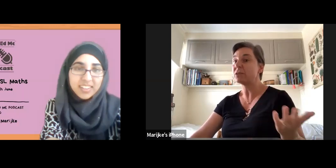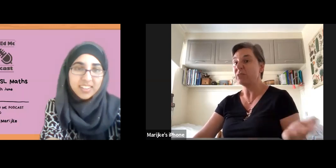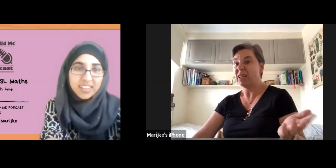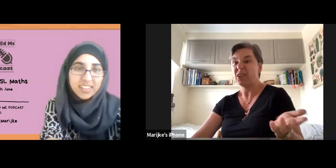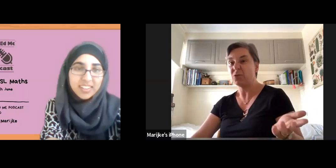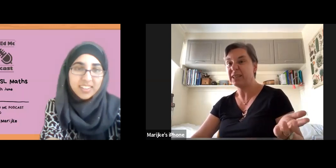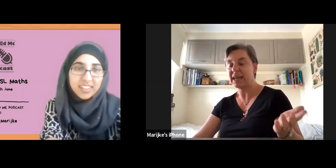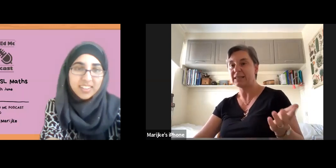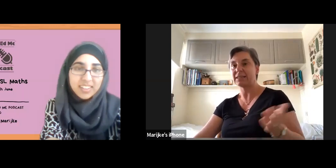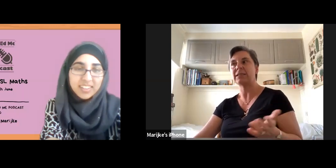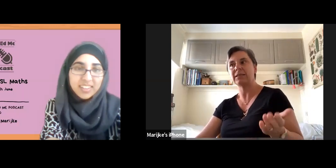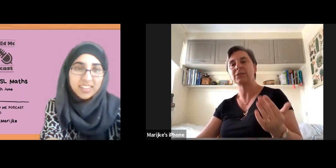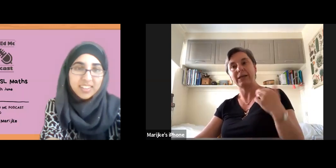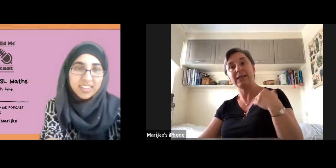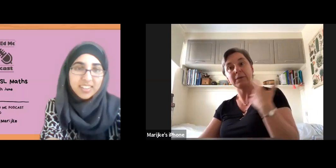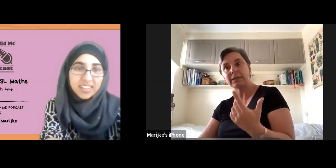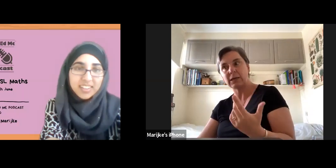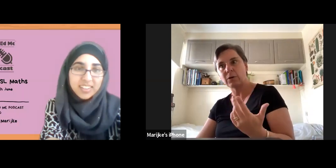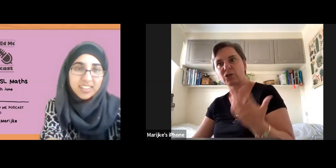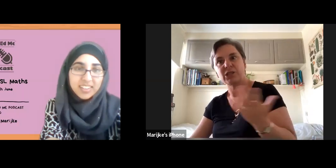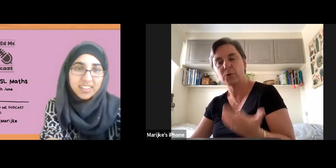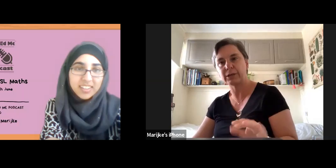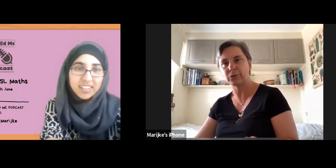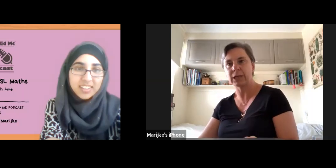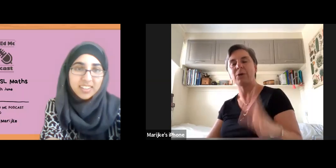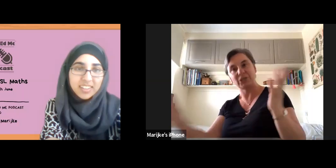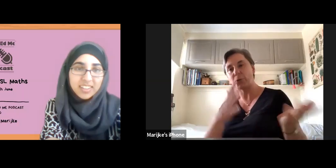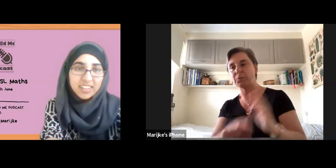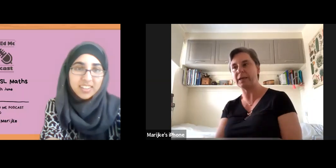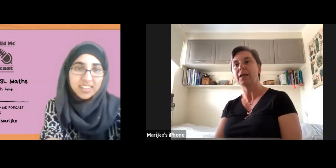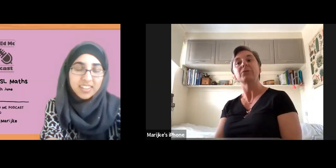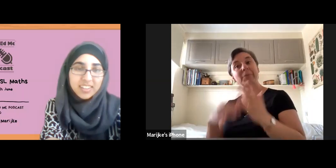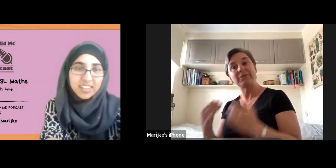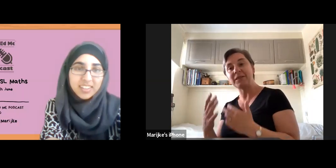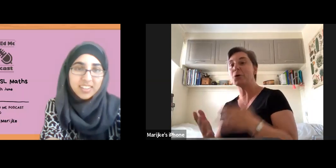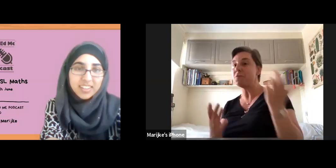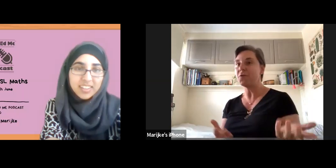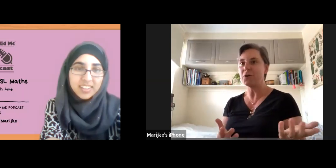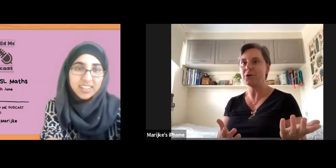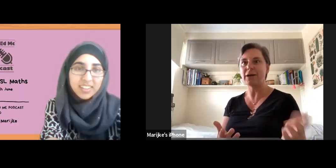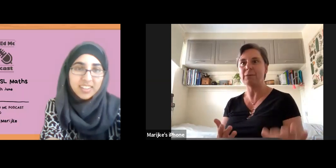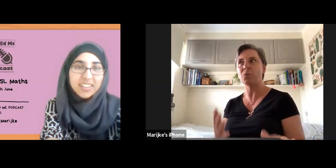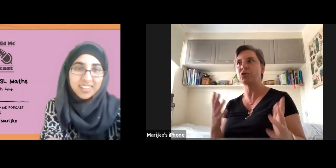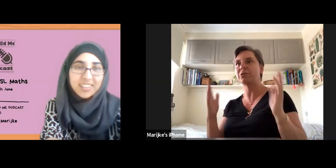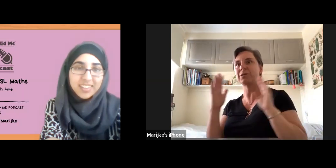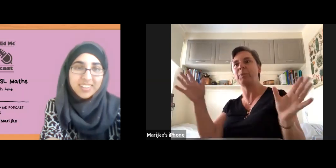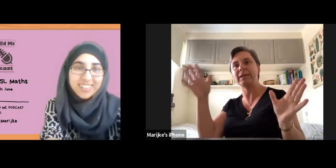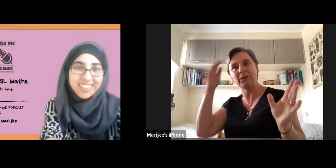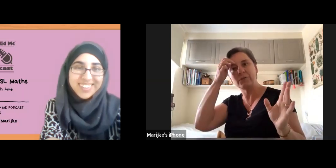only 8. I said, so I emailed, I said, well, what's she working on now? And she told me. So I made a video for her, and mum was just completely over the